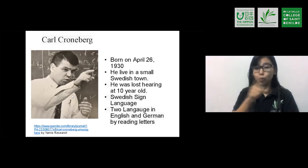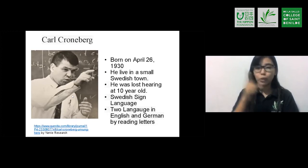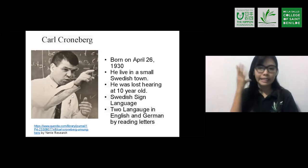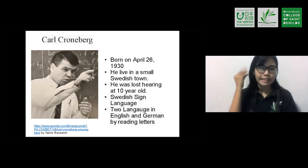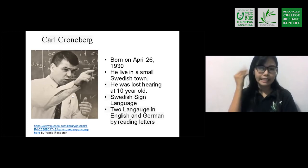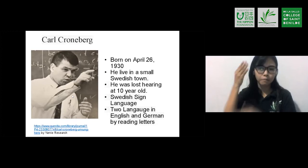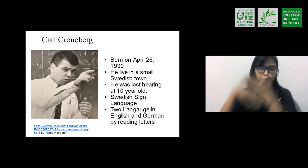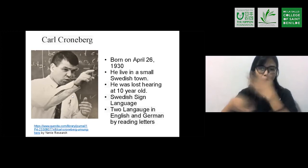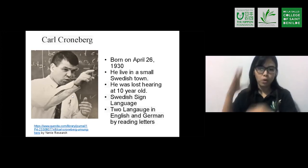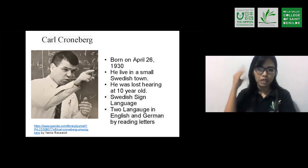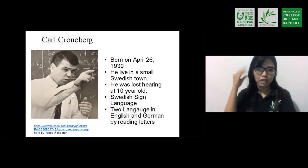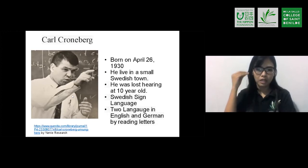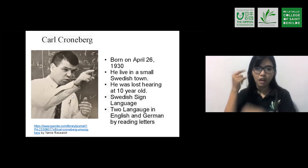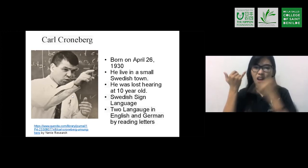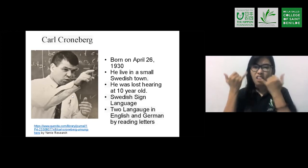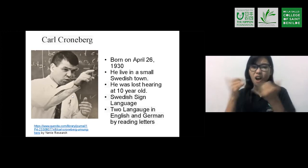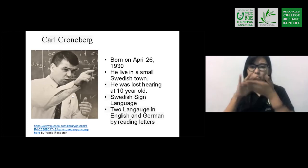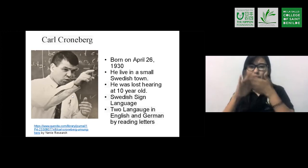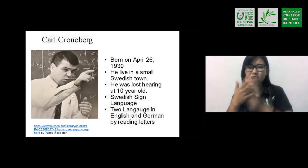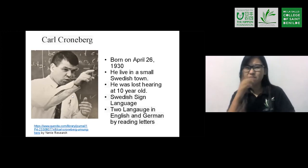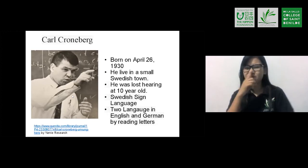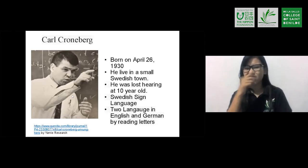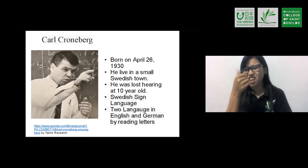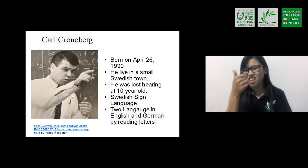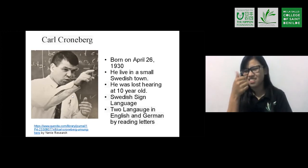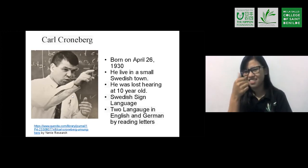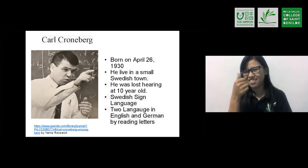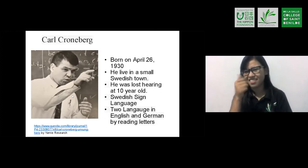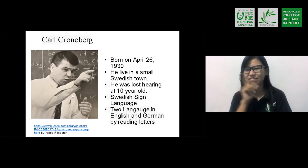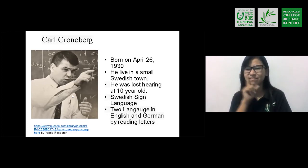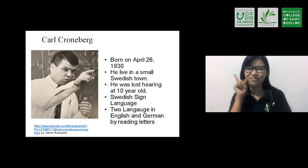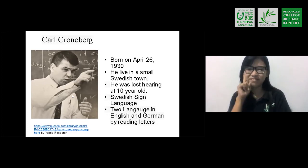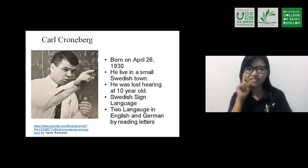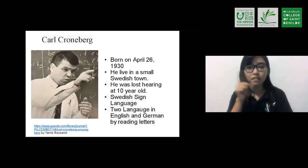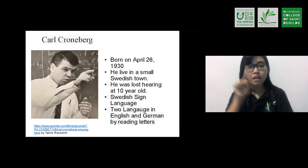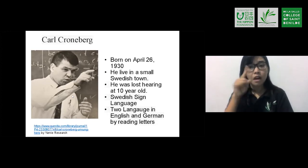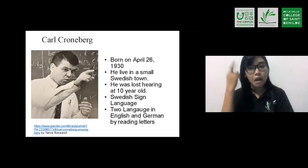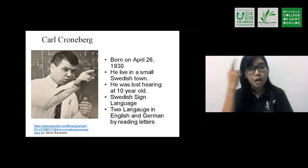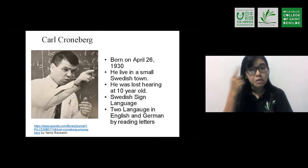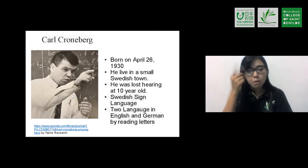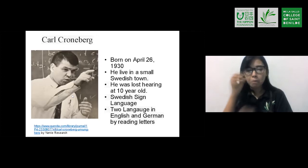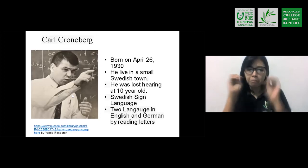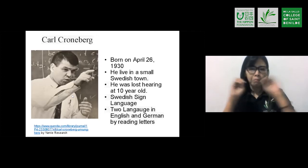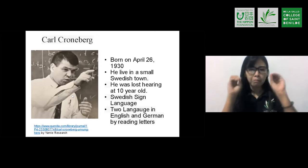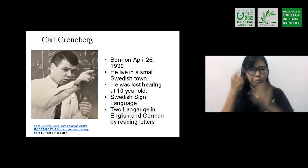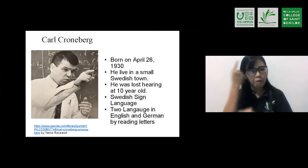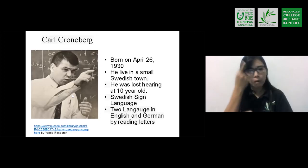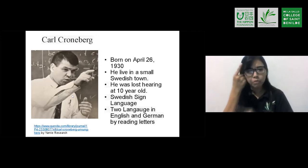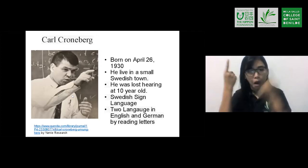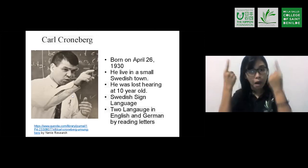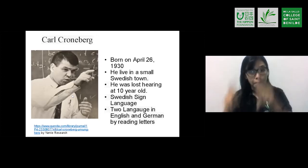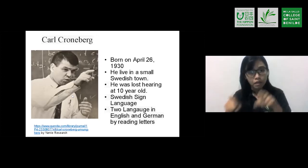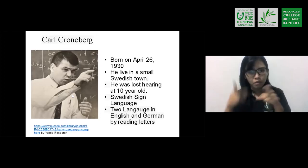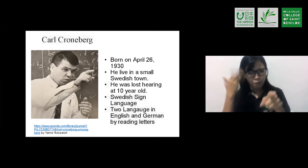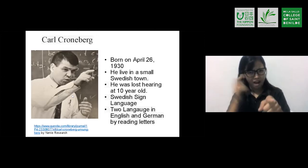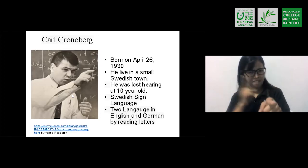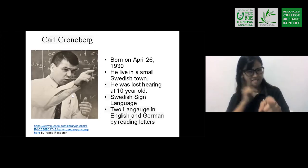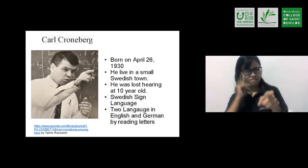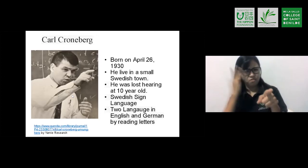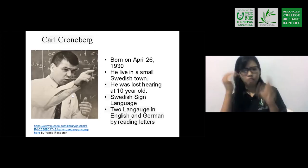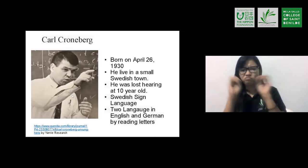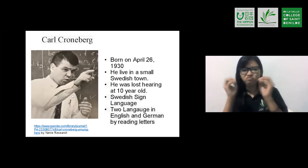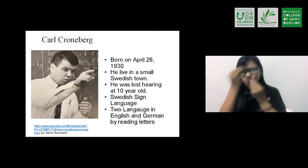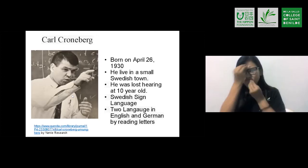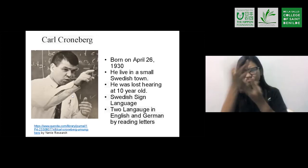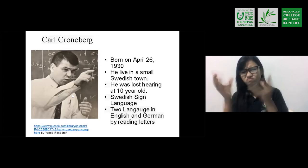and there was a lot that happened to him. He was deaf at the age of 10. There wasn't any